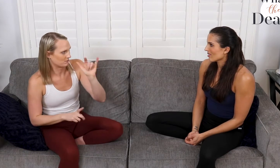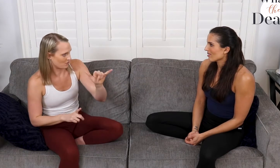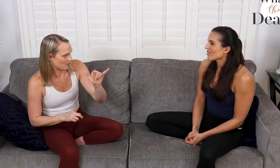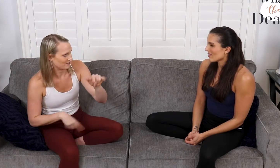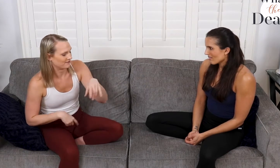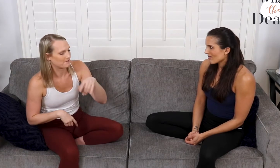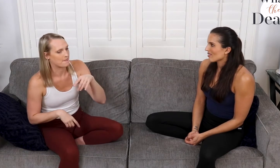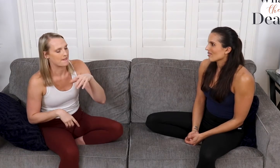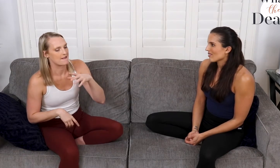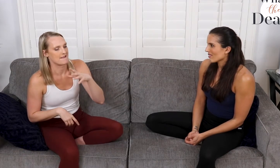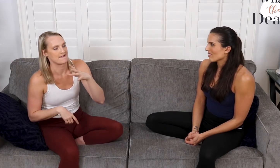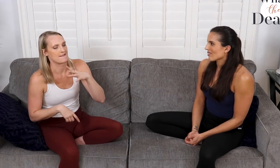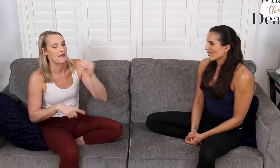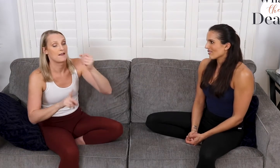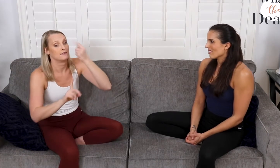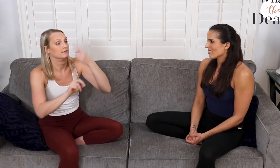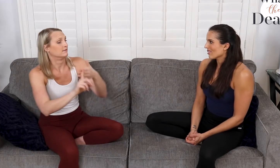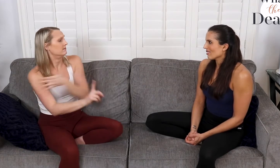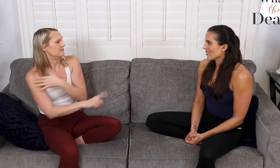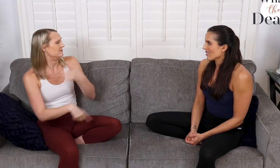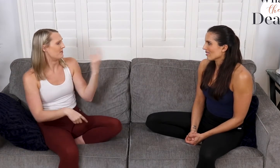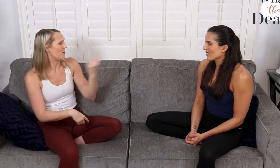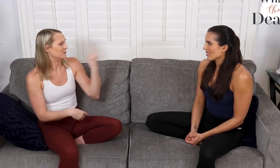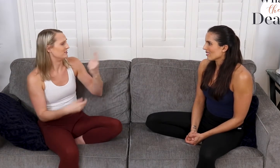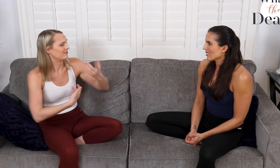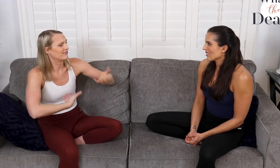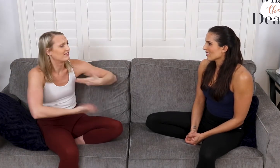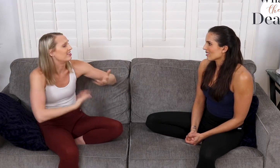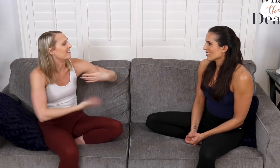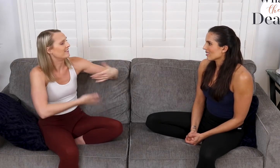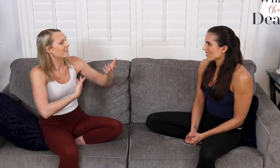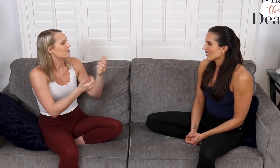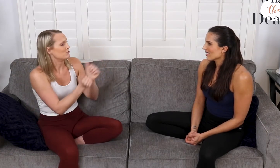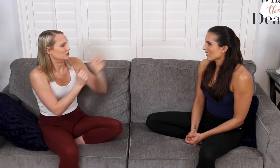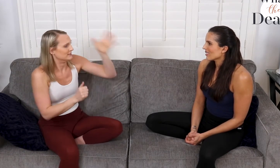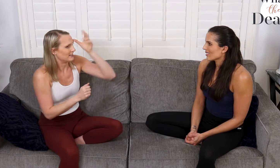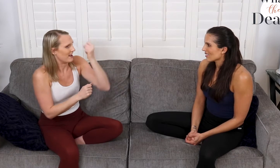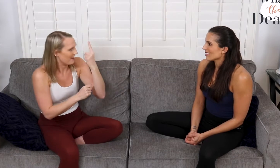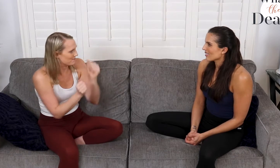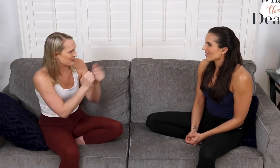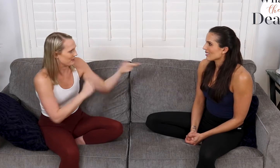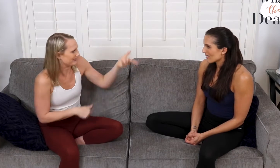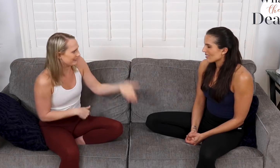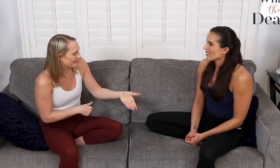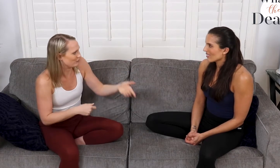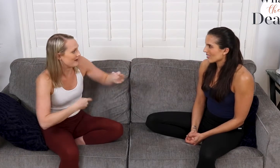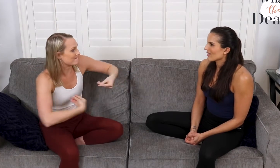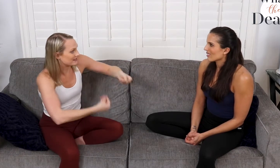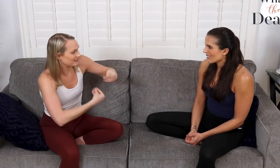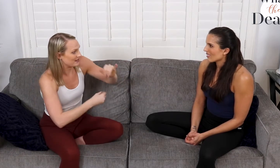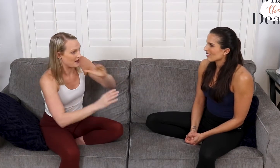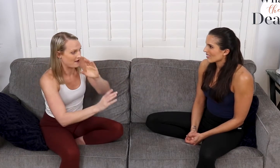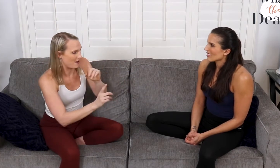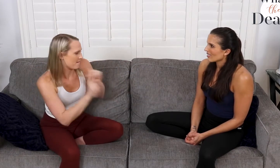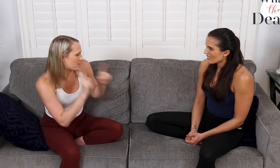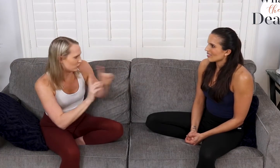language. But then when you came and visited and were thinking about moving to California, my dad